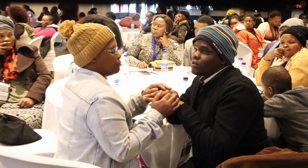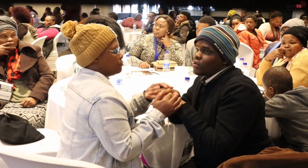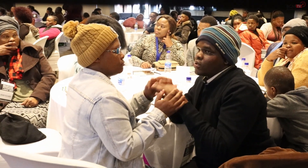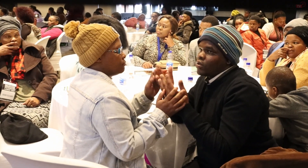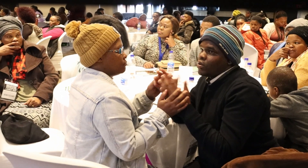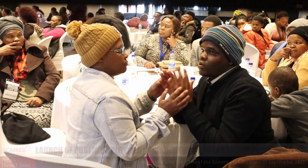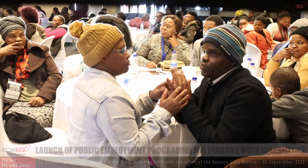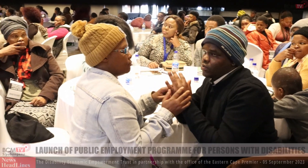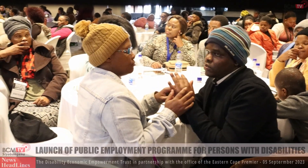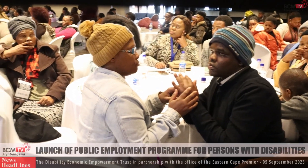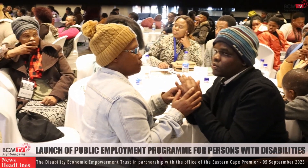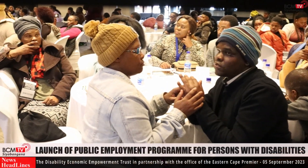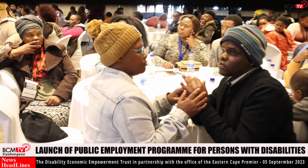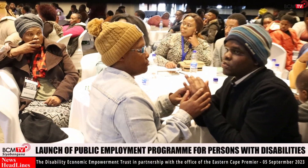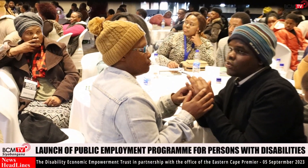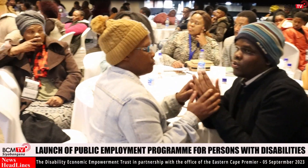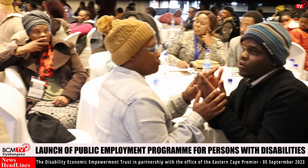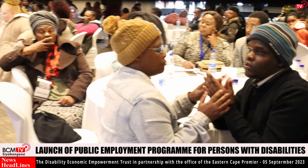also ensure that